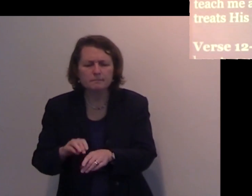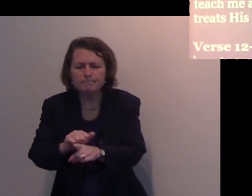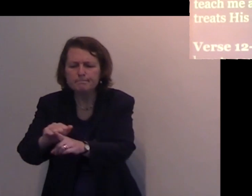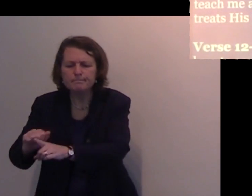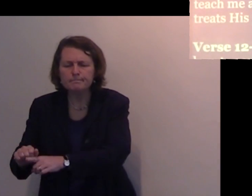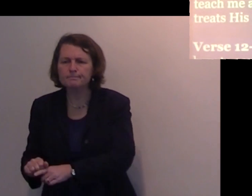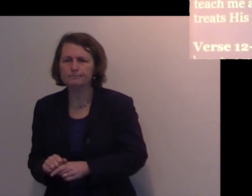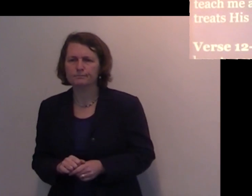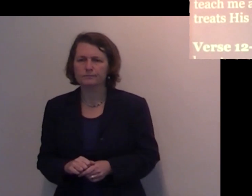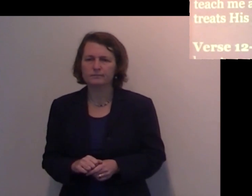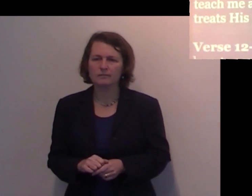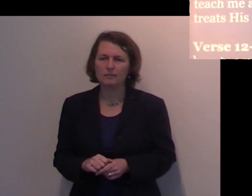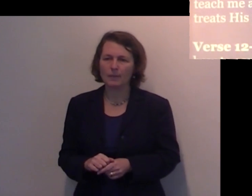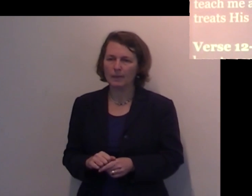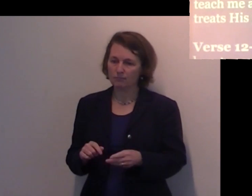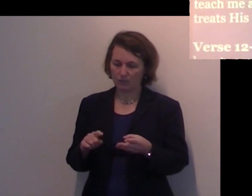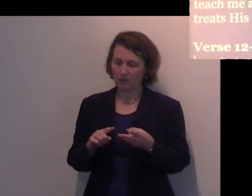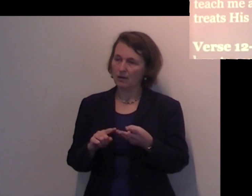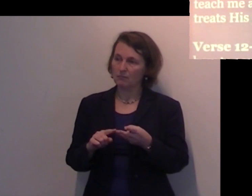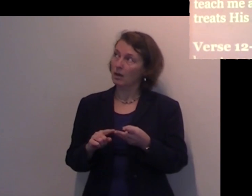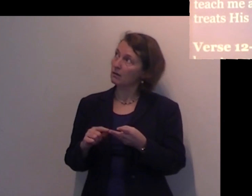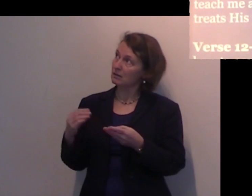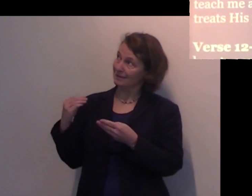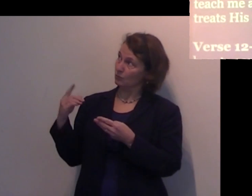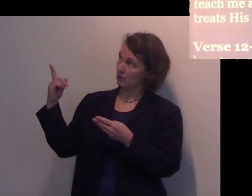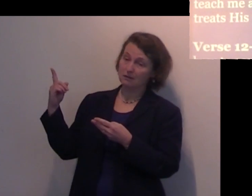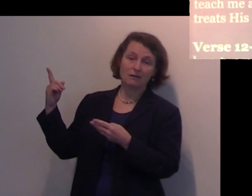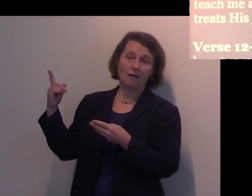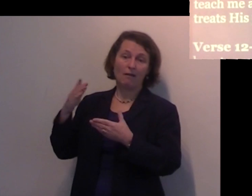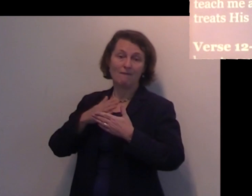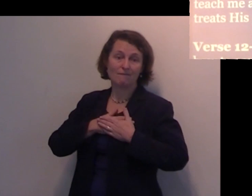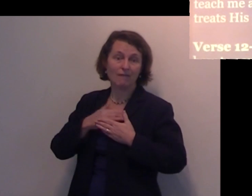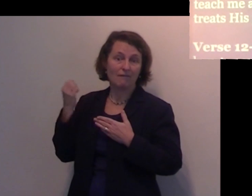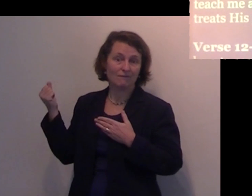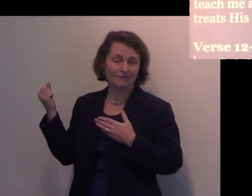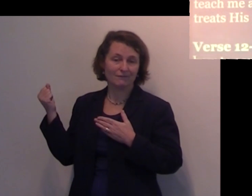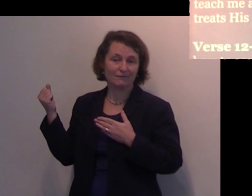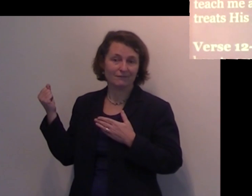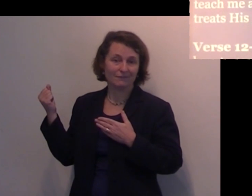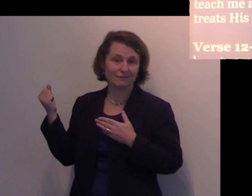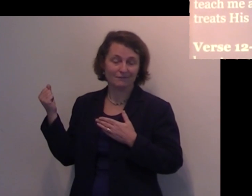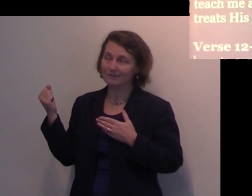They also teach me about God's love and how he treats his people.